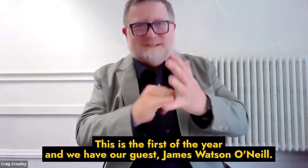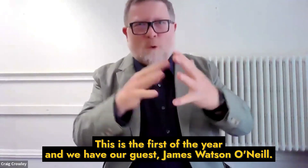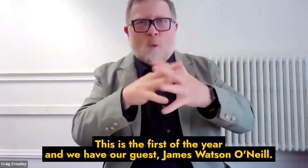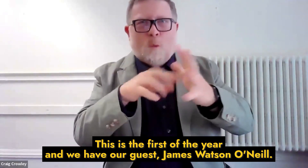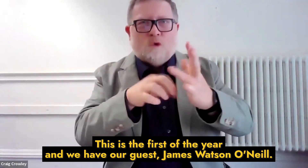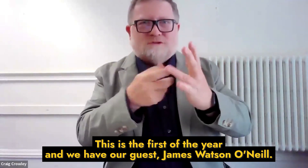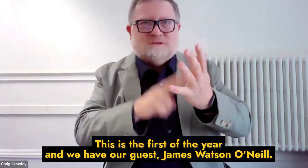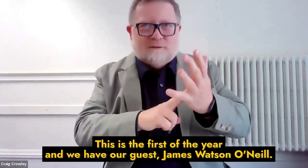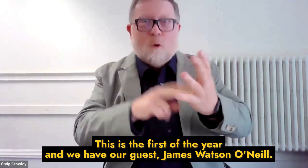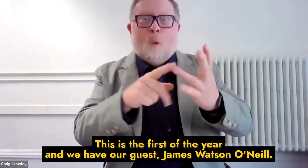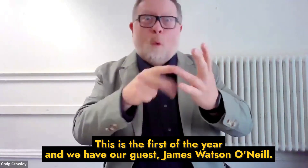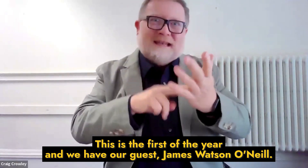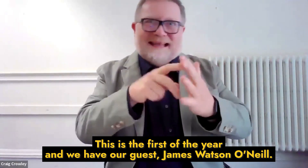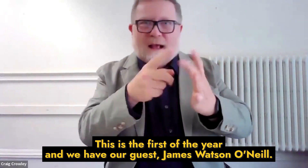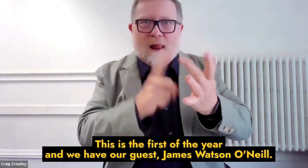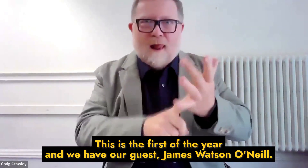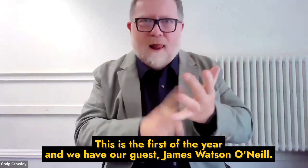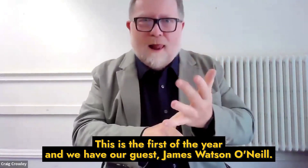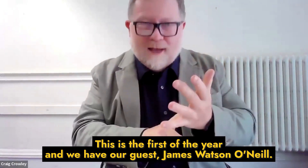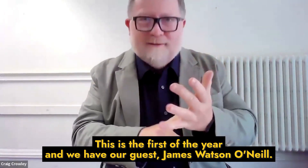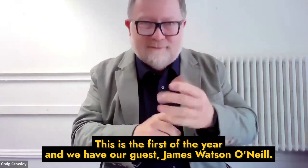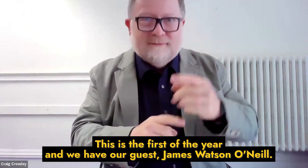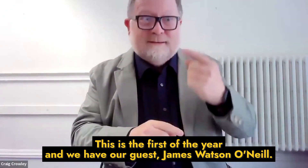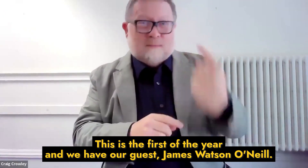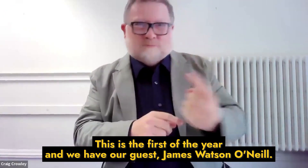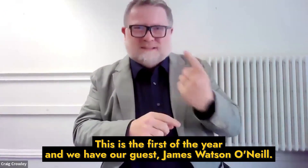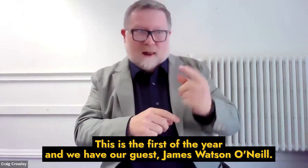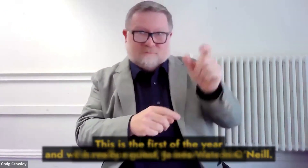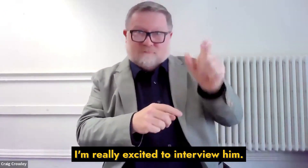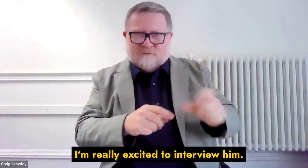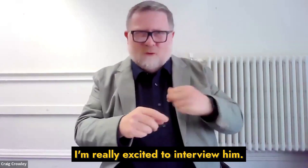we have our guest James Watson O'Neill.